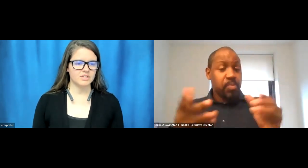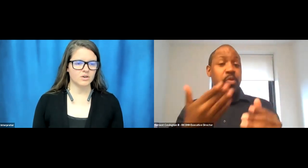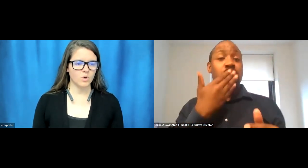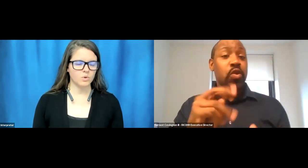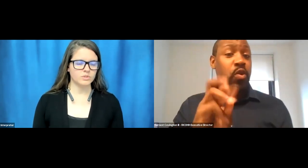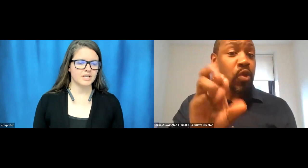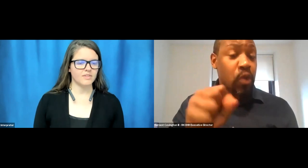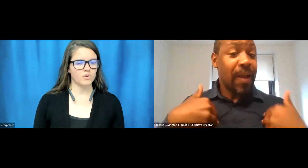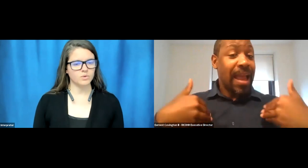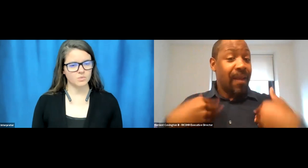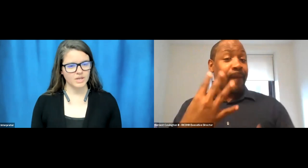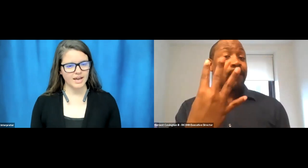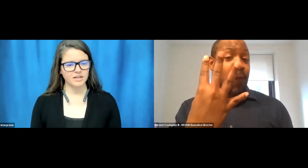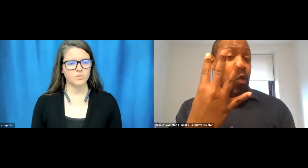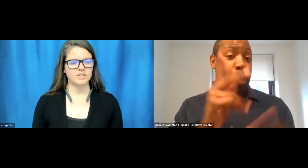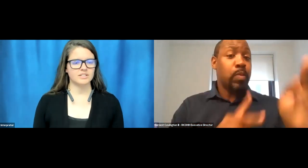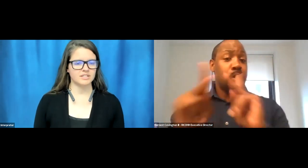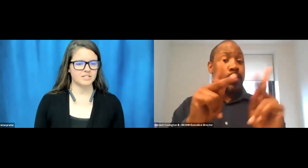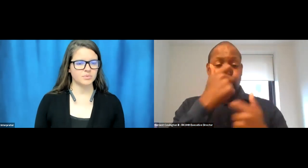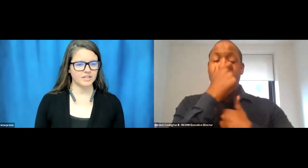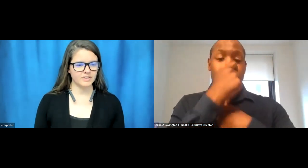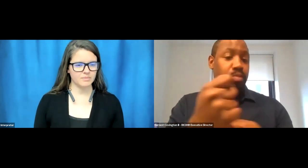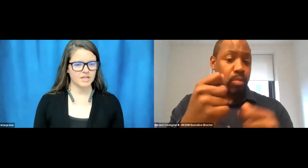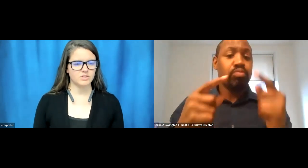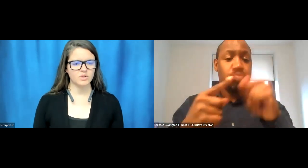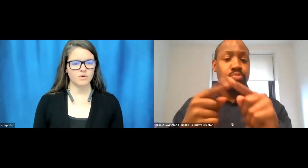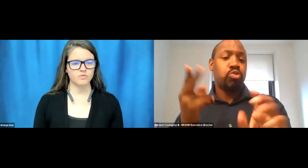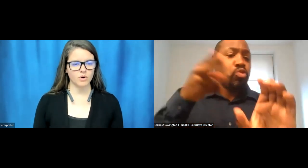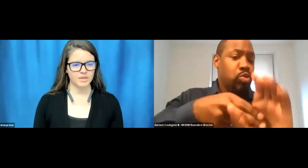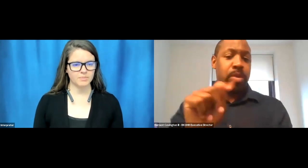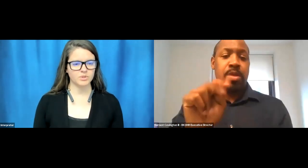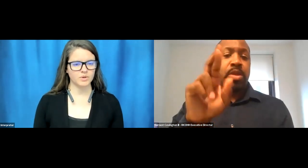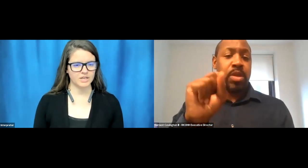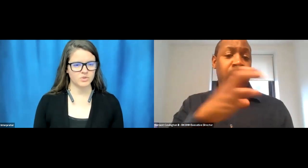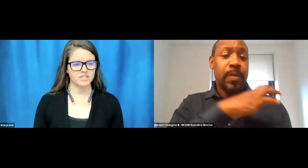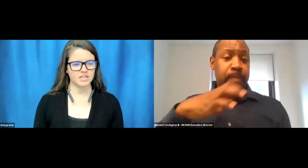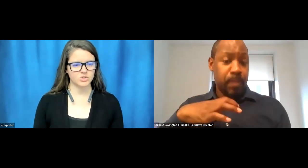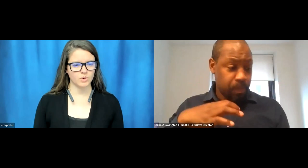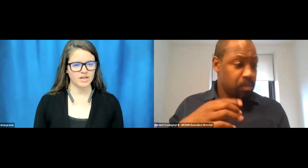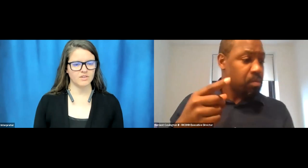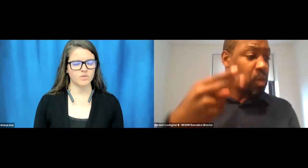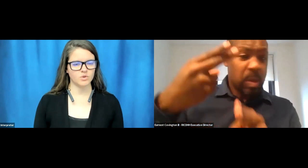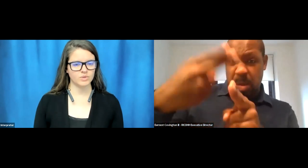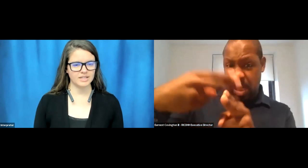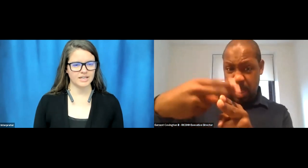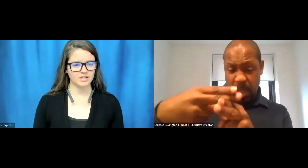their goals and the goals that we had, we discussed splitting them. And so there were four people who were interested in joining the relay